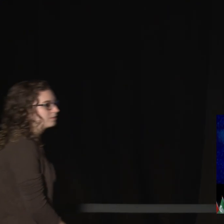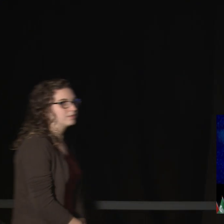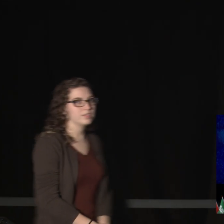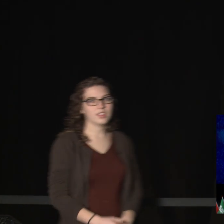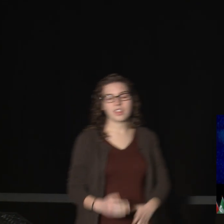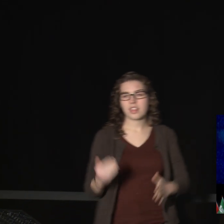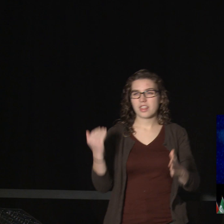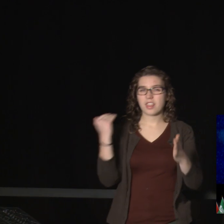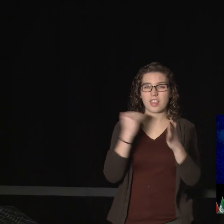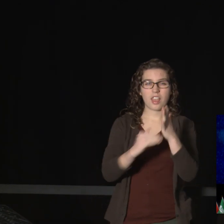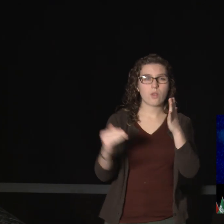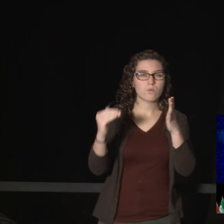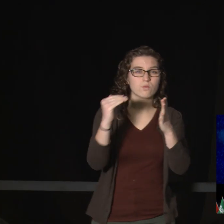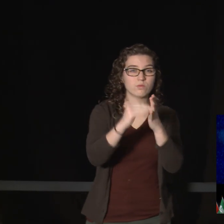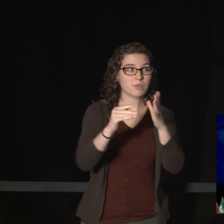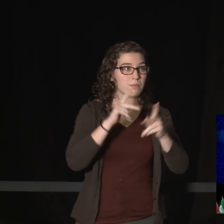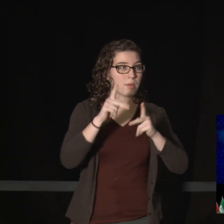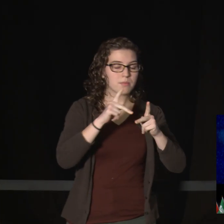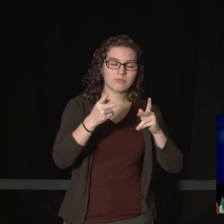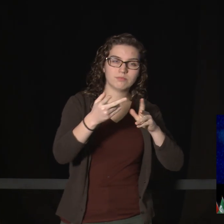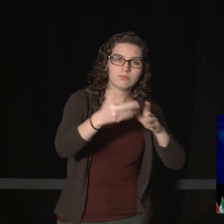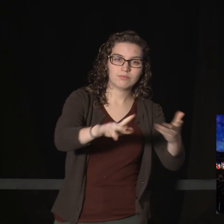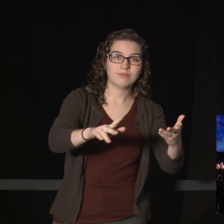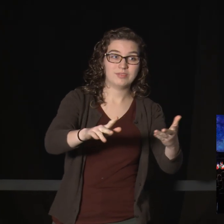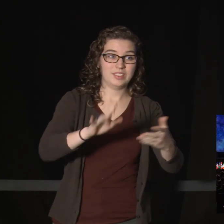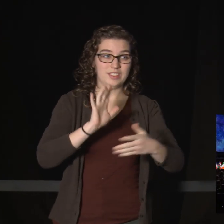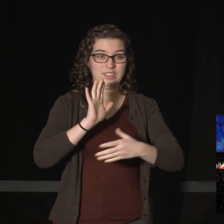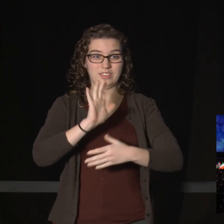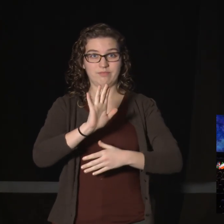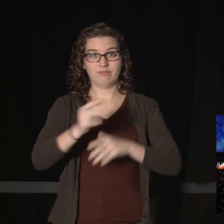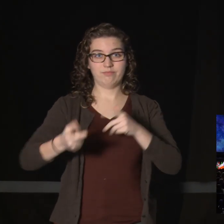Thousands died as he reigned.